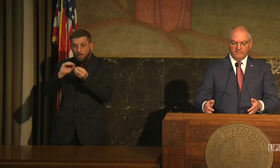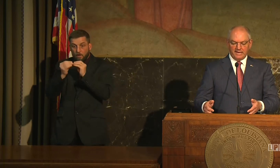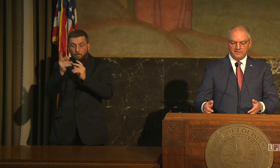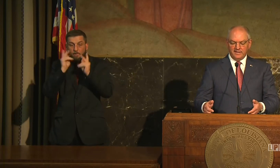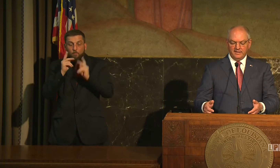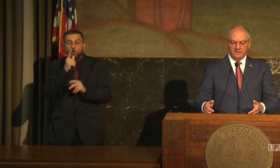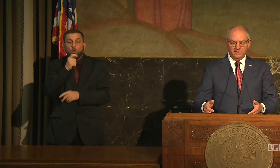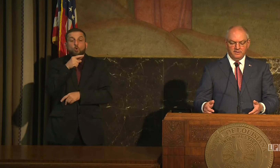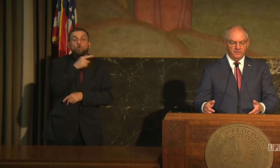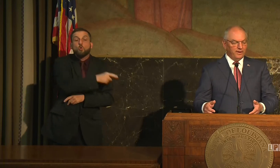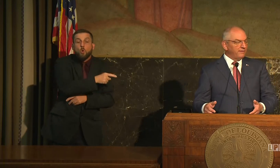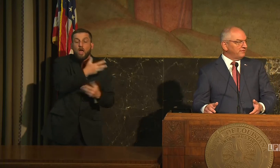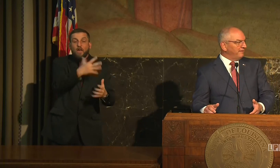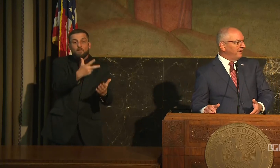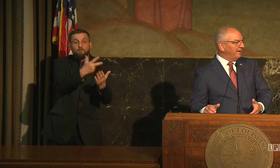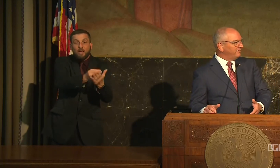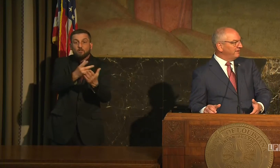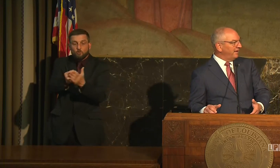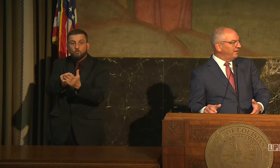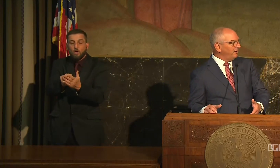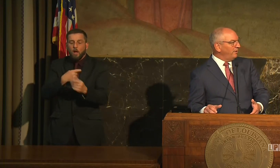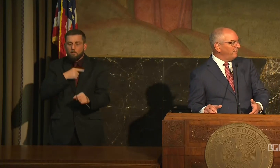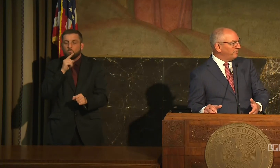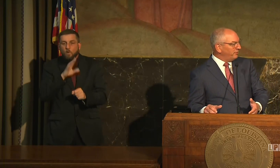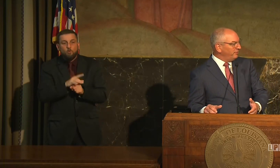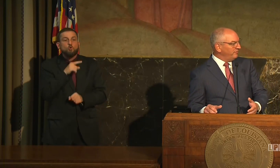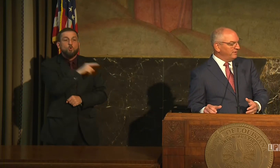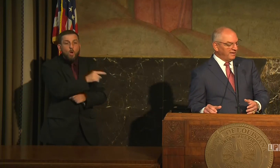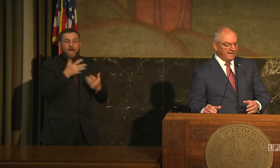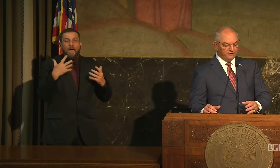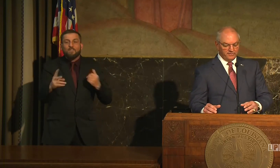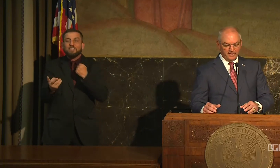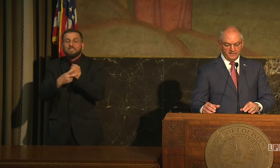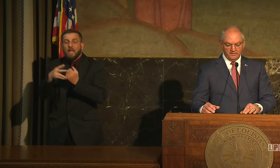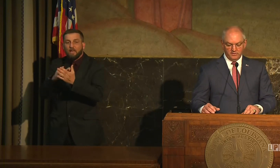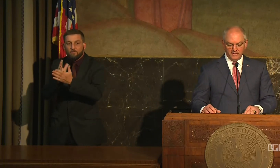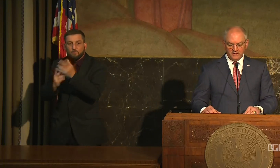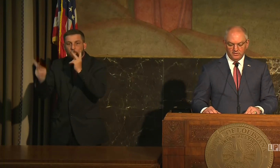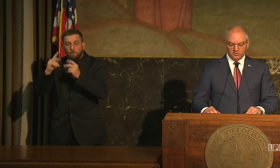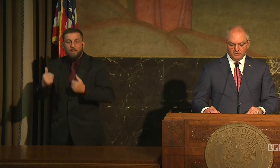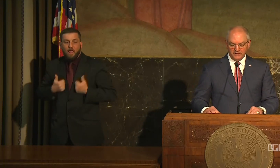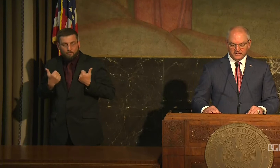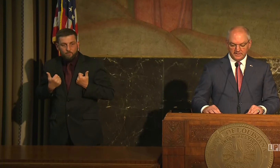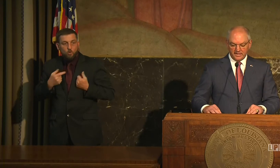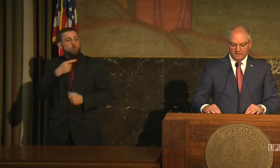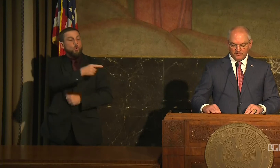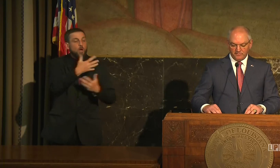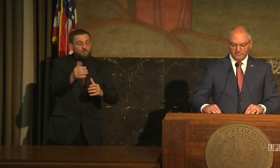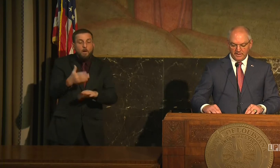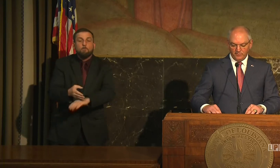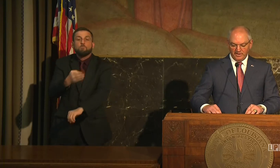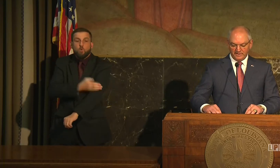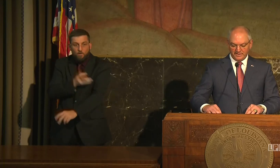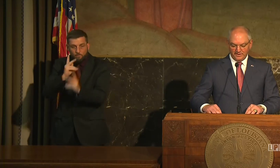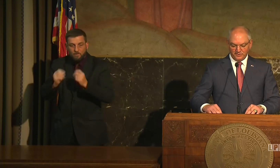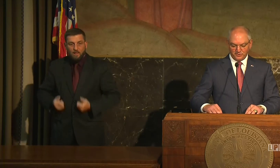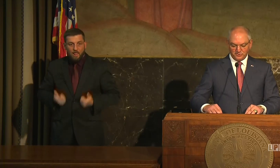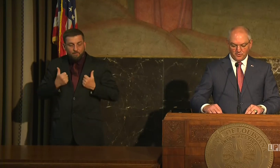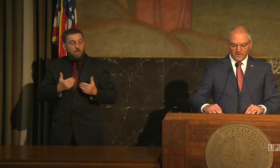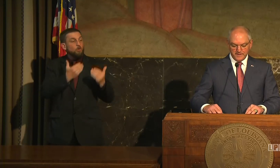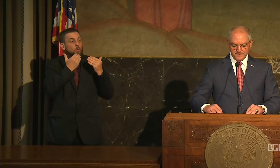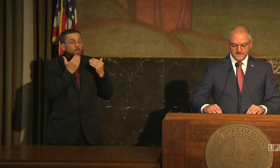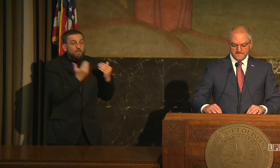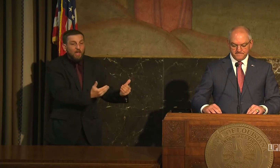have vaccinated, you have saved lives and you have improved lives. And so thank you so much. And thank you for being willing to tell